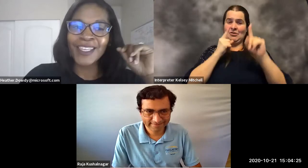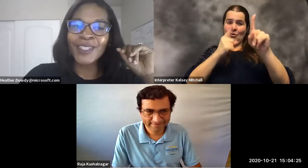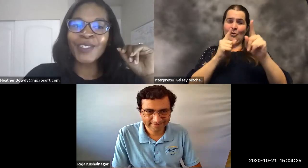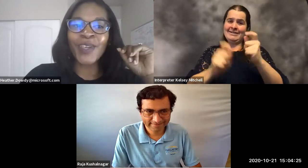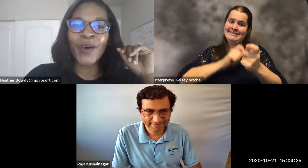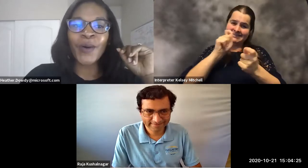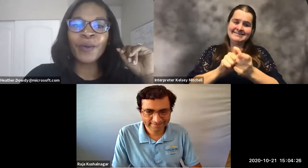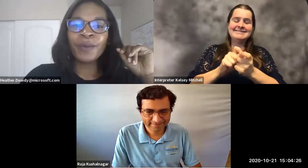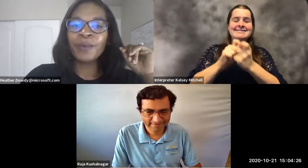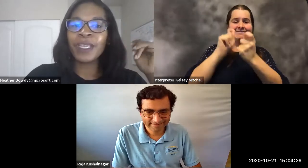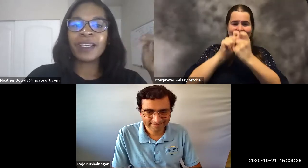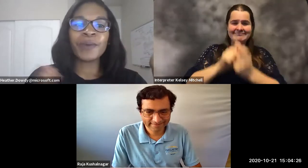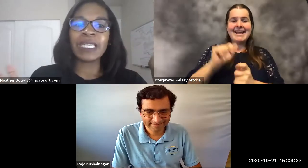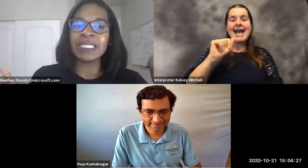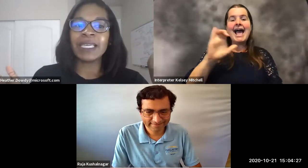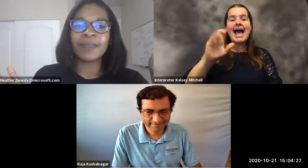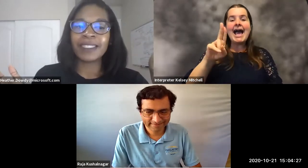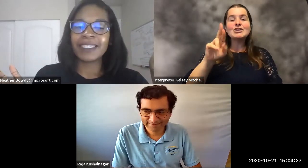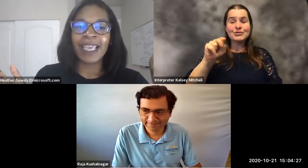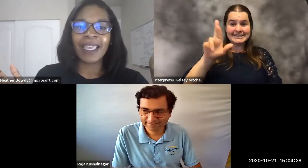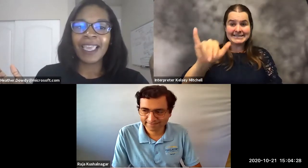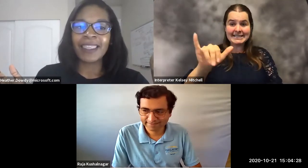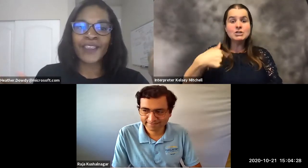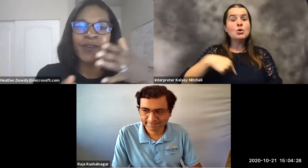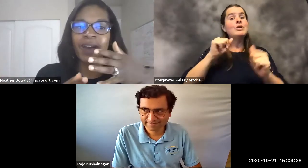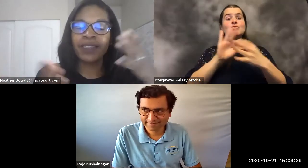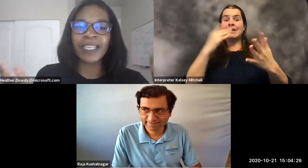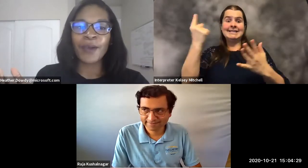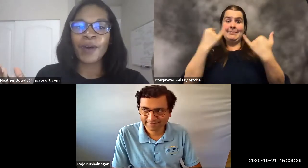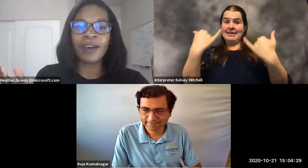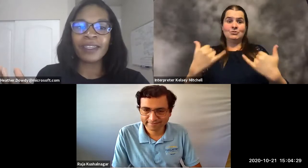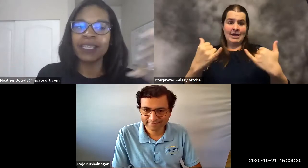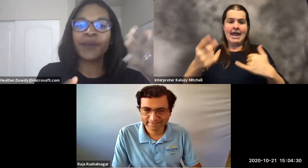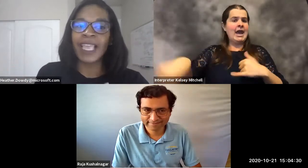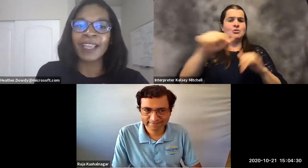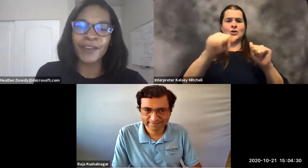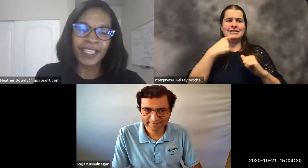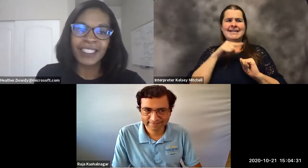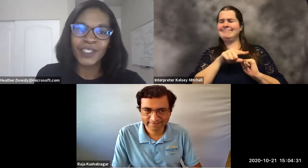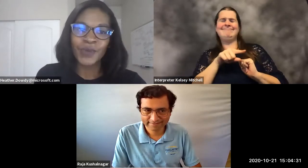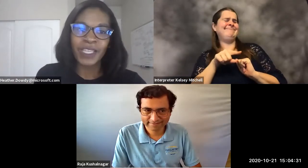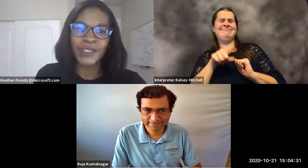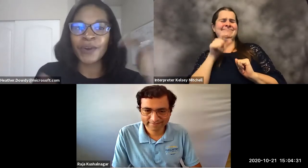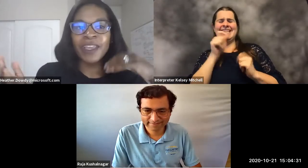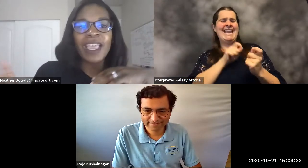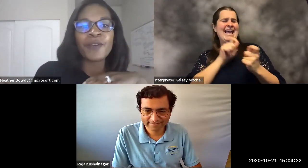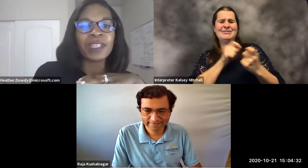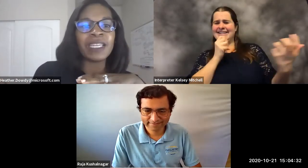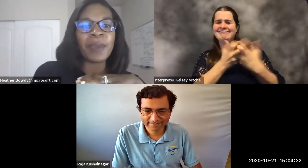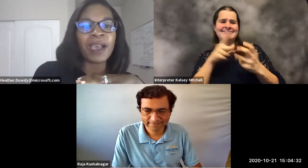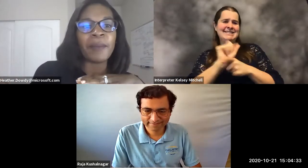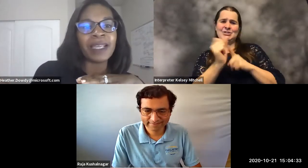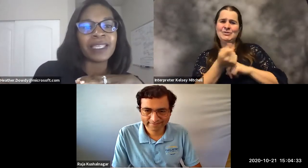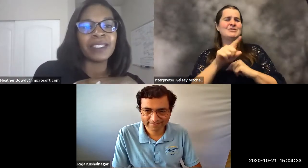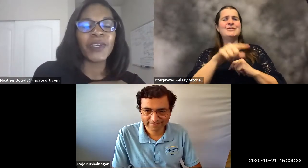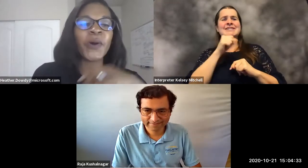right? So we could release something today and then you all could say, well, it's not really accurate in this situation, or it really